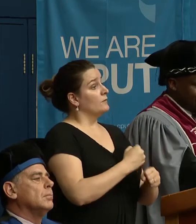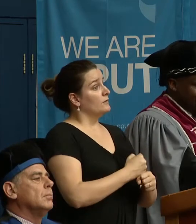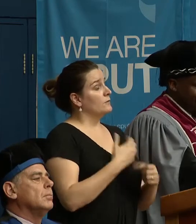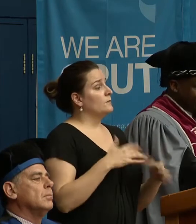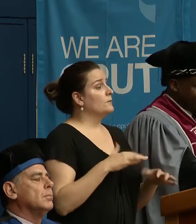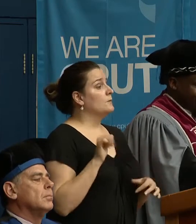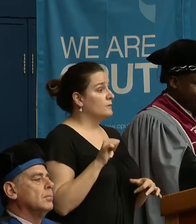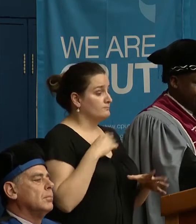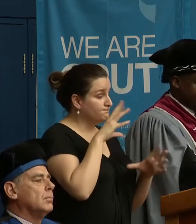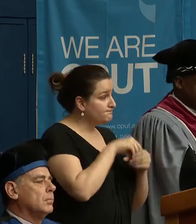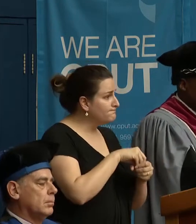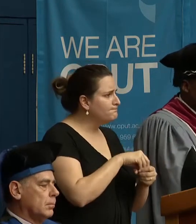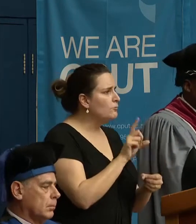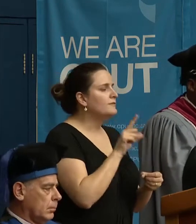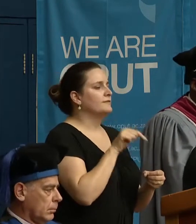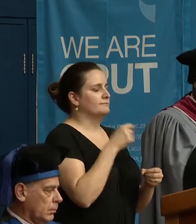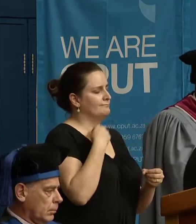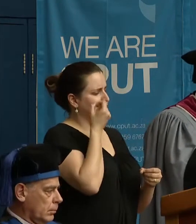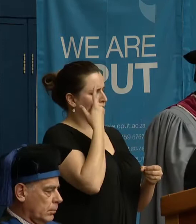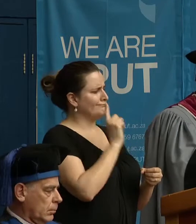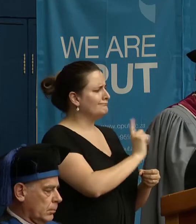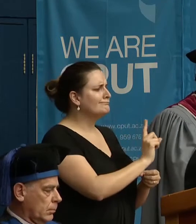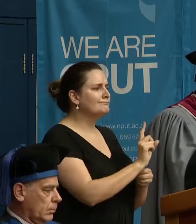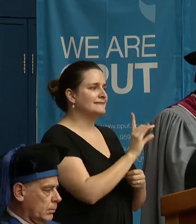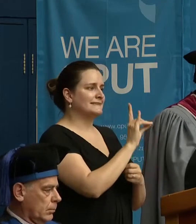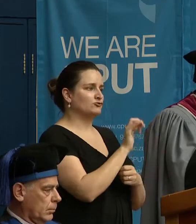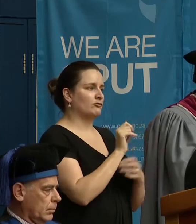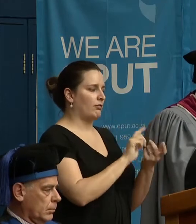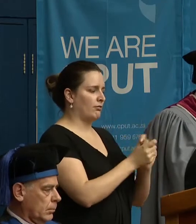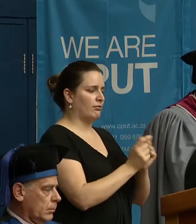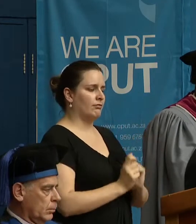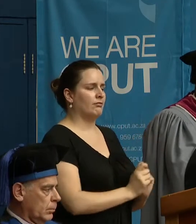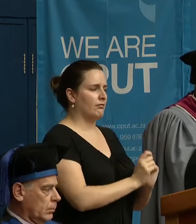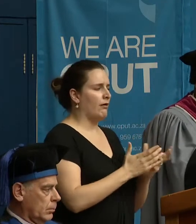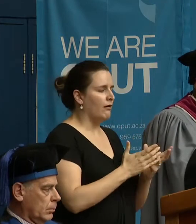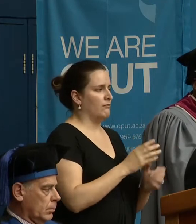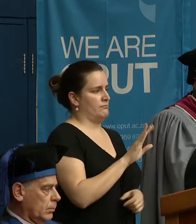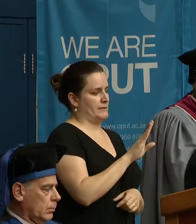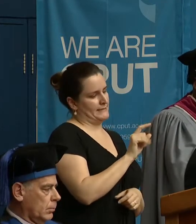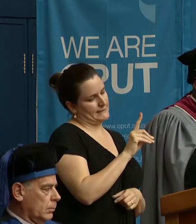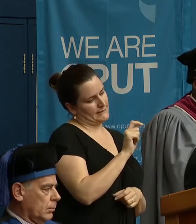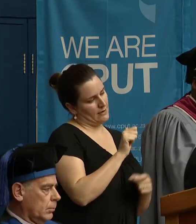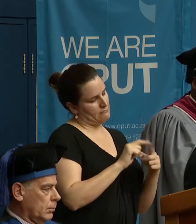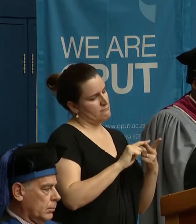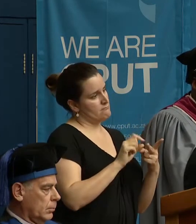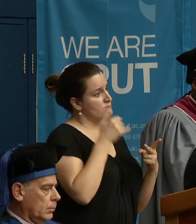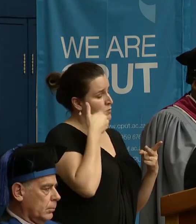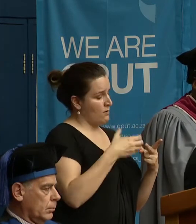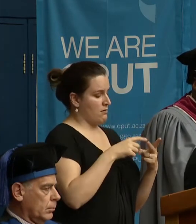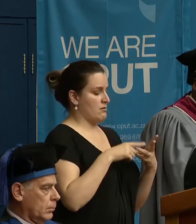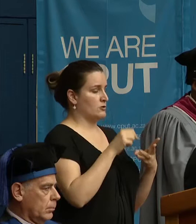around understanding trends relating to digitization, big data, mobile, social media,